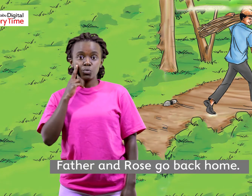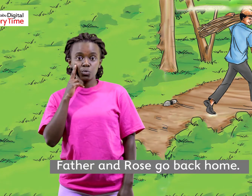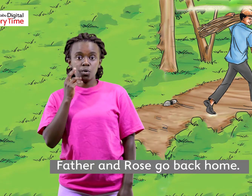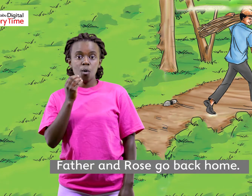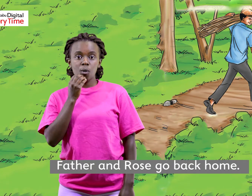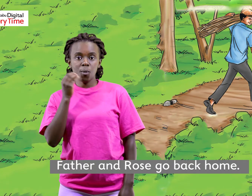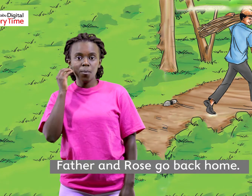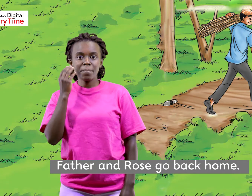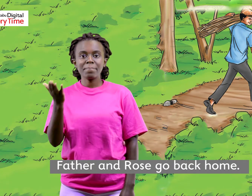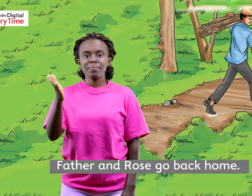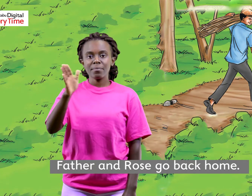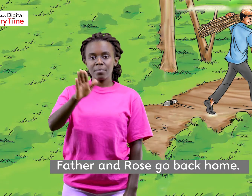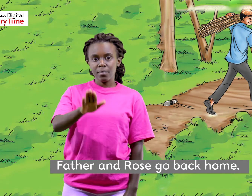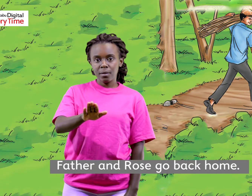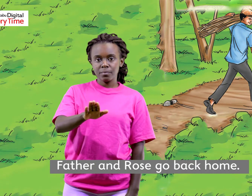Father and Rose go back home.